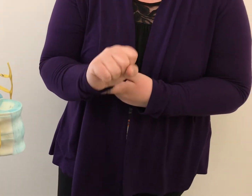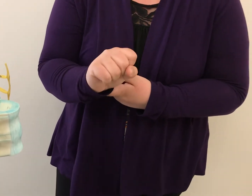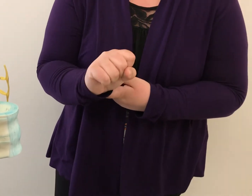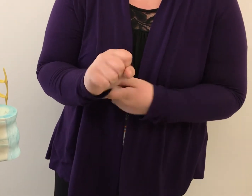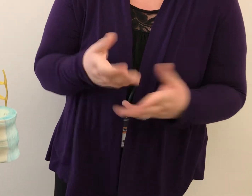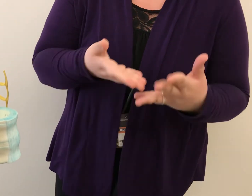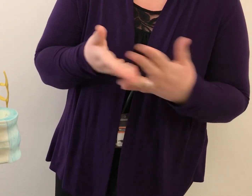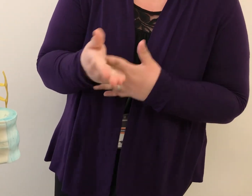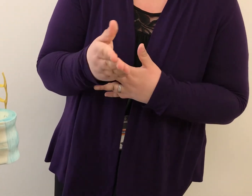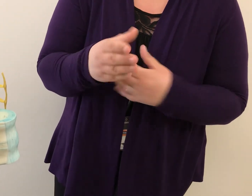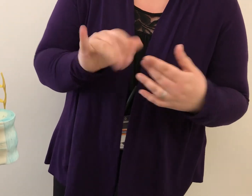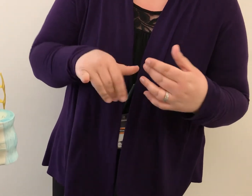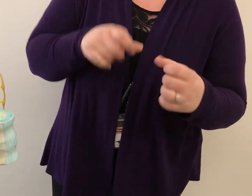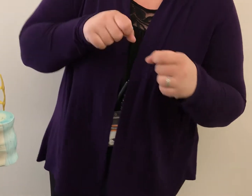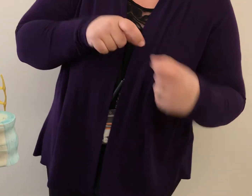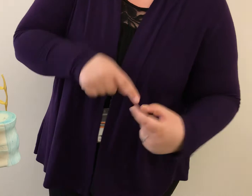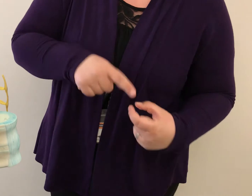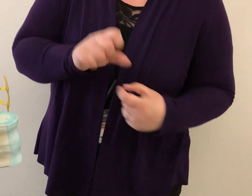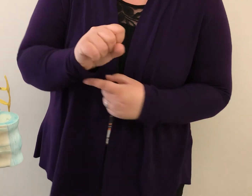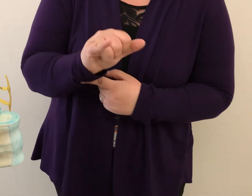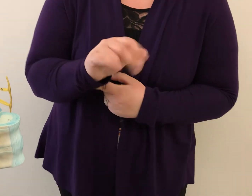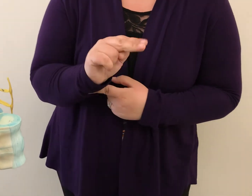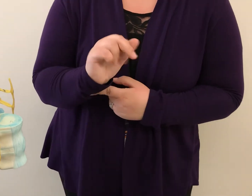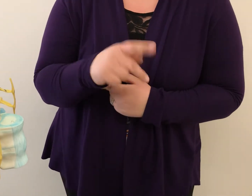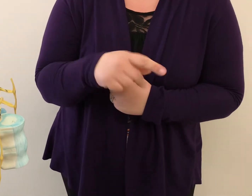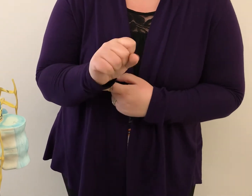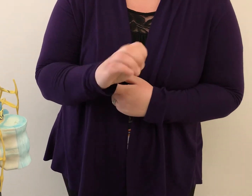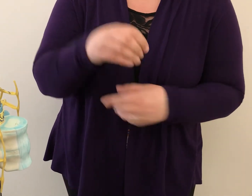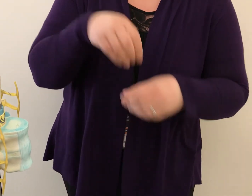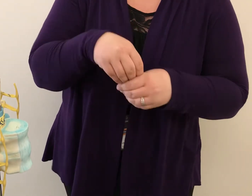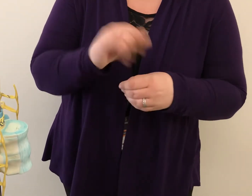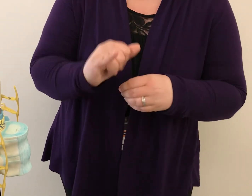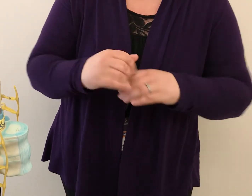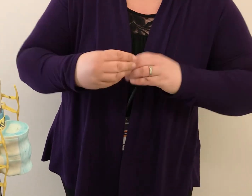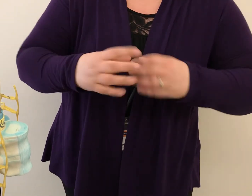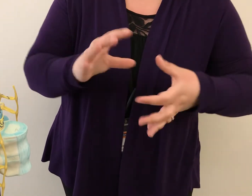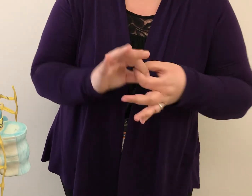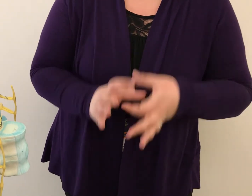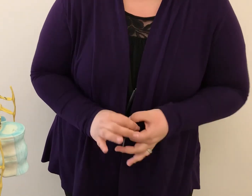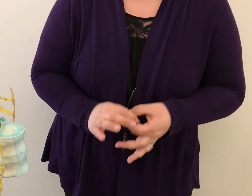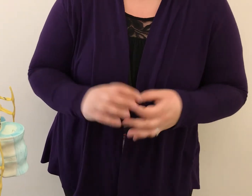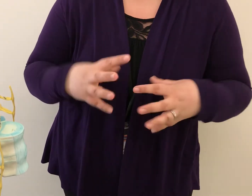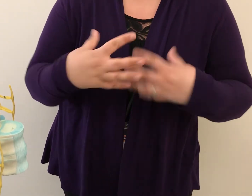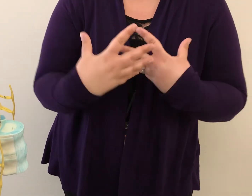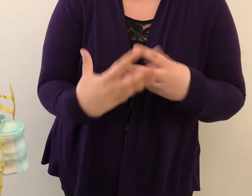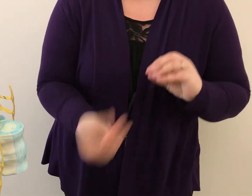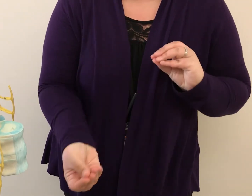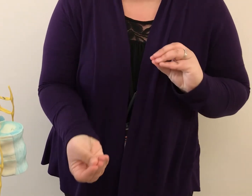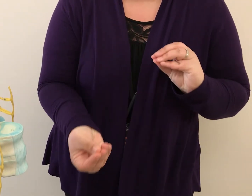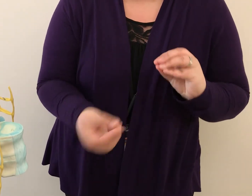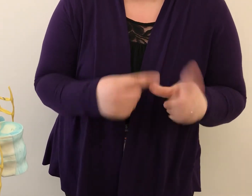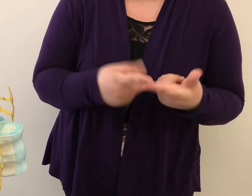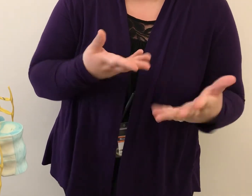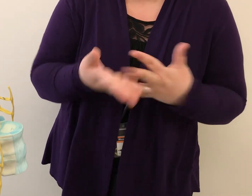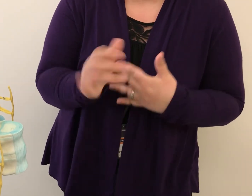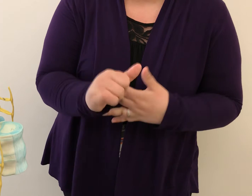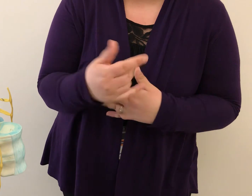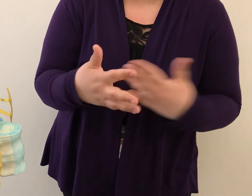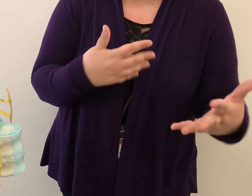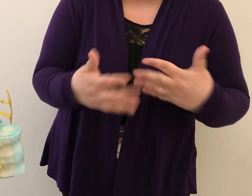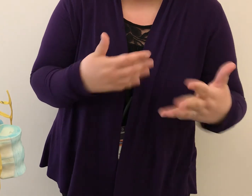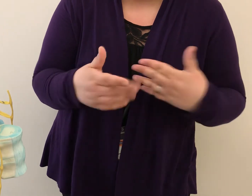through and synapse in the chain ganglia, and then come through the gray communicantes,